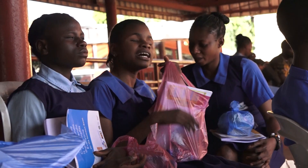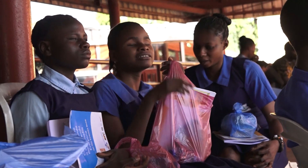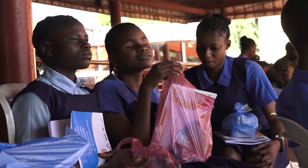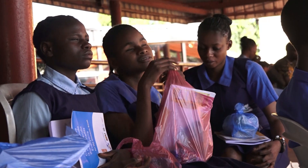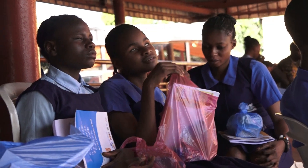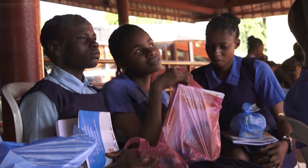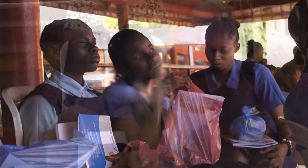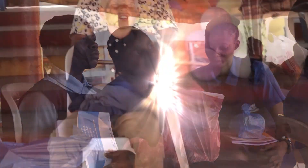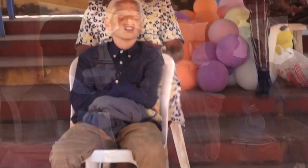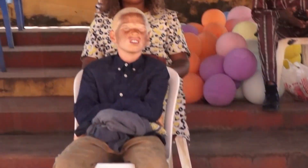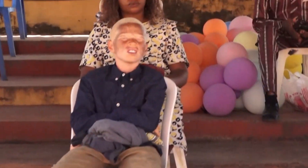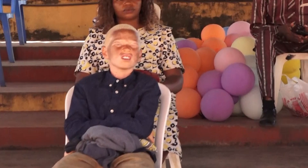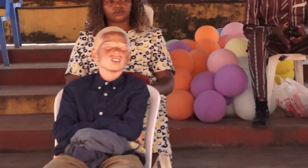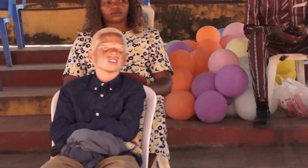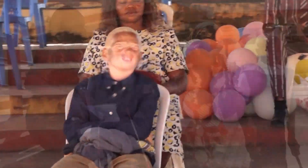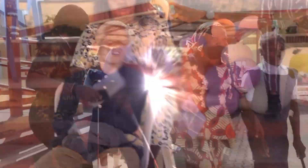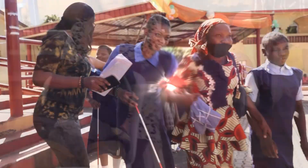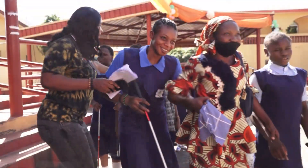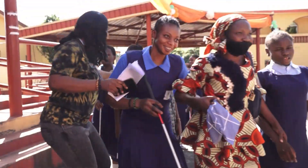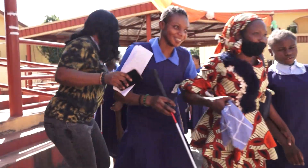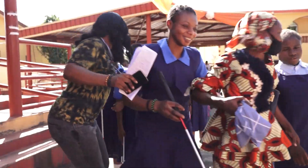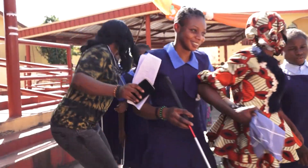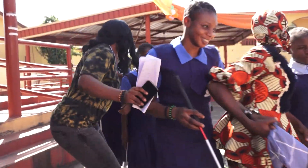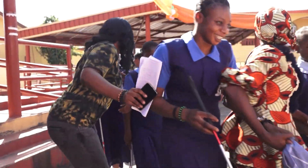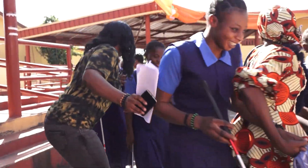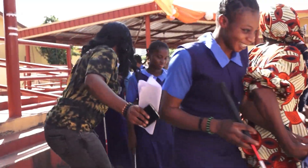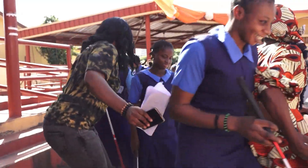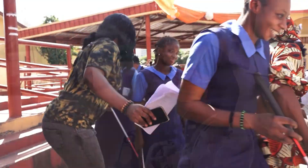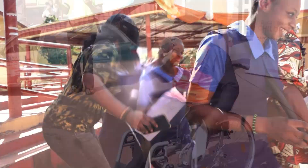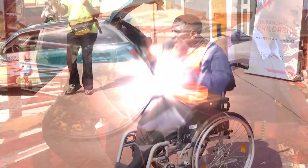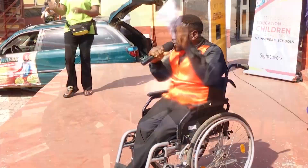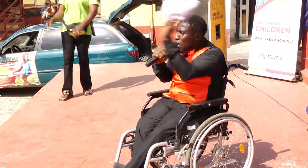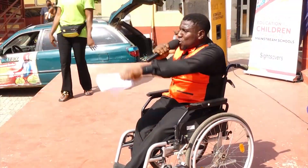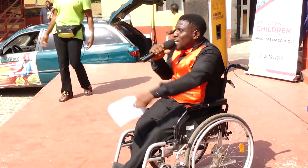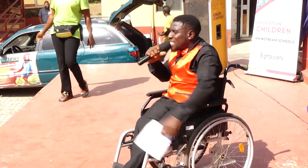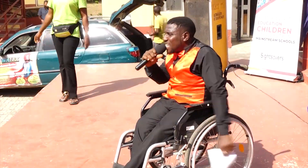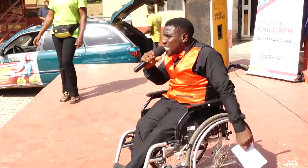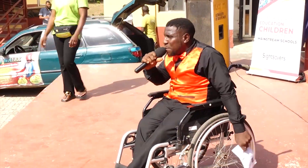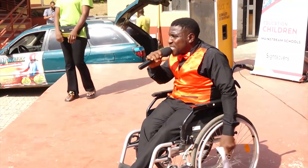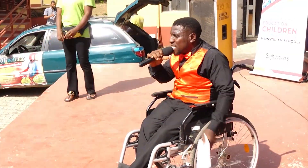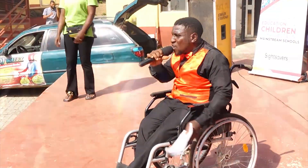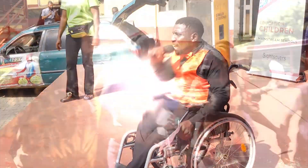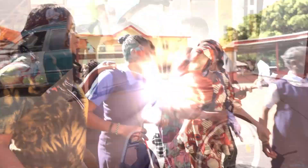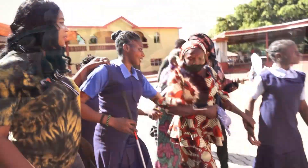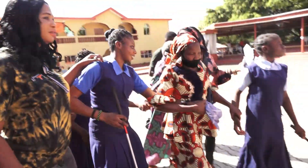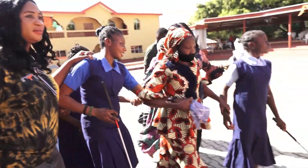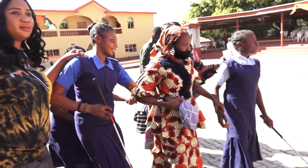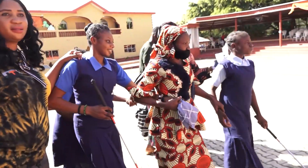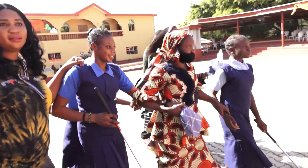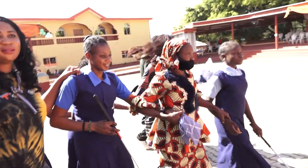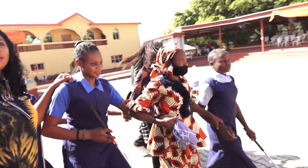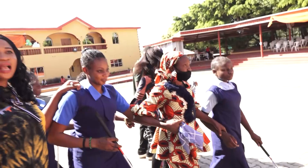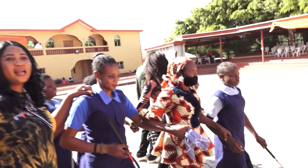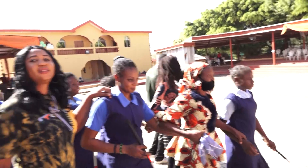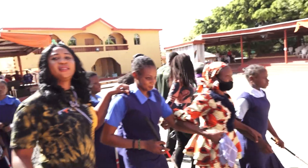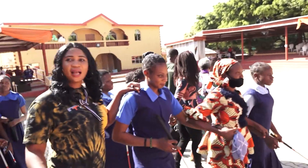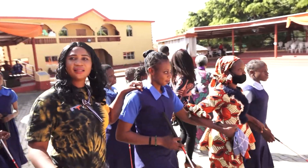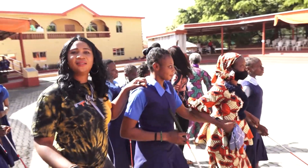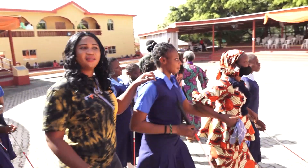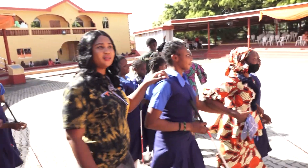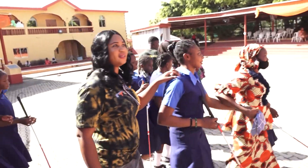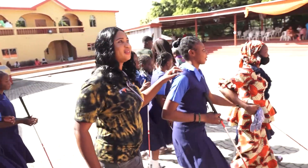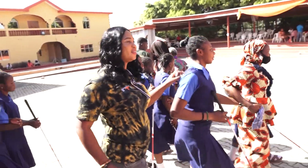every disability one has, he or she is blessed with more than enough ability to overcome challenges.